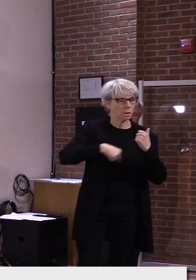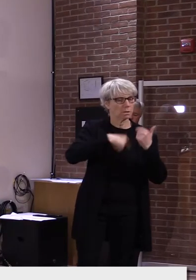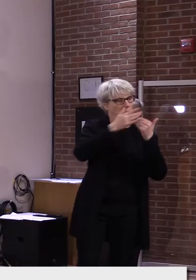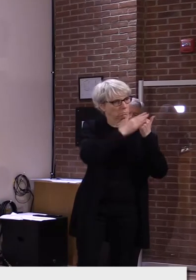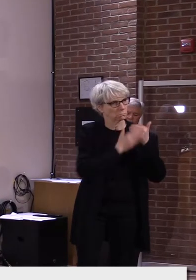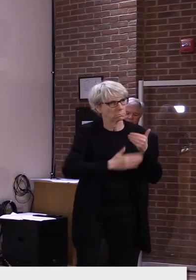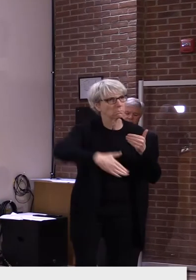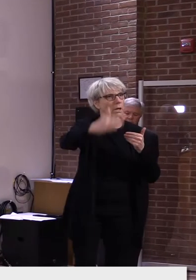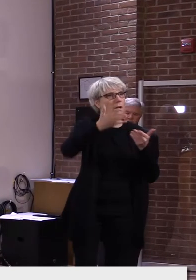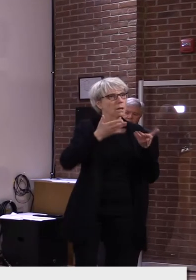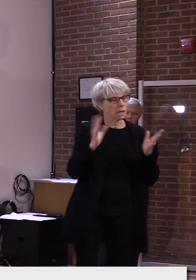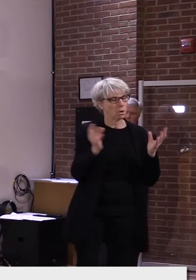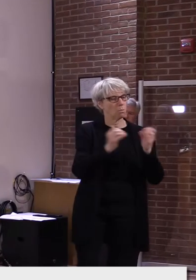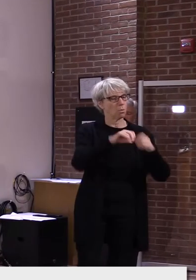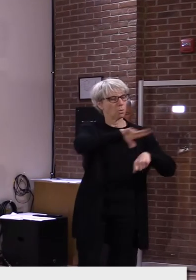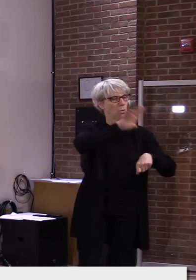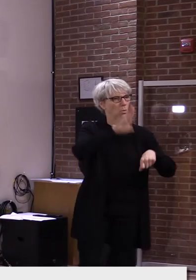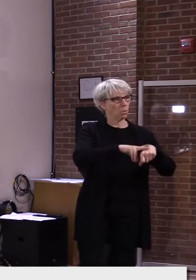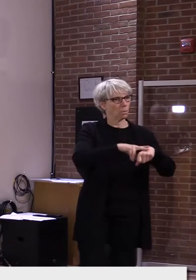lot more normal winter.